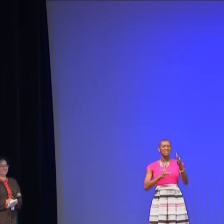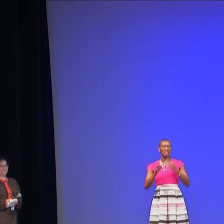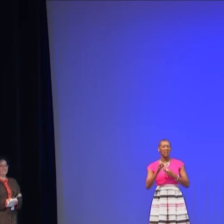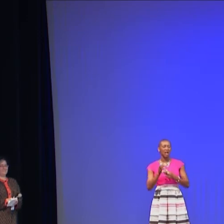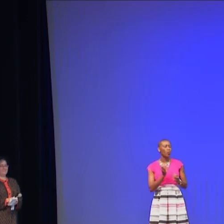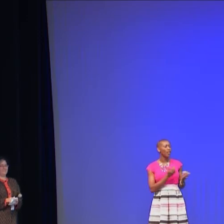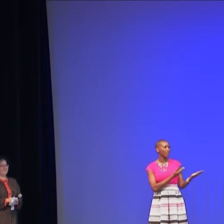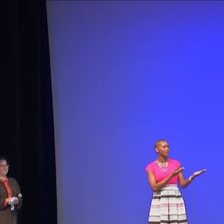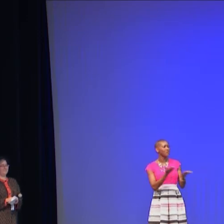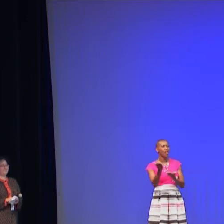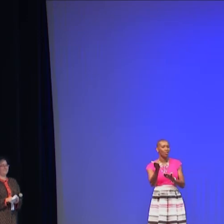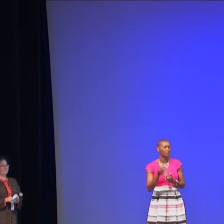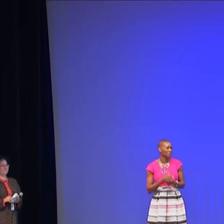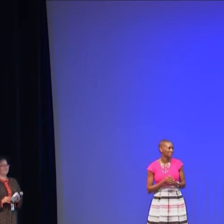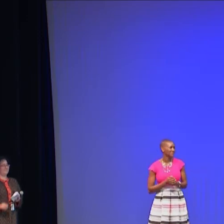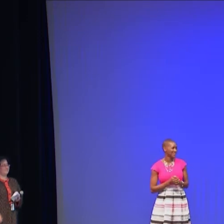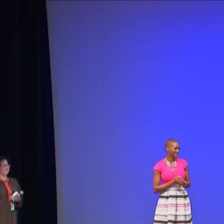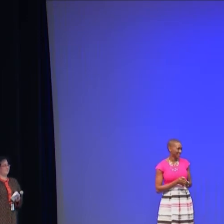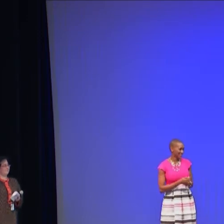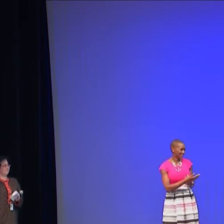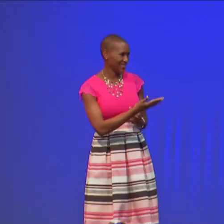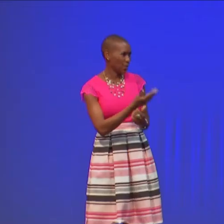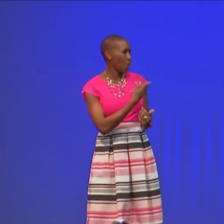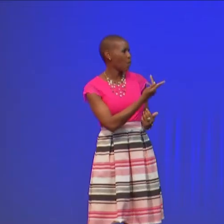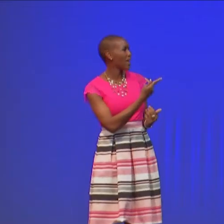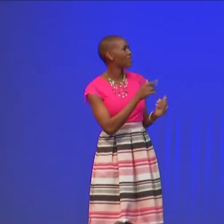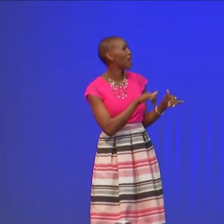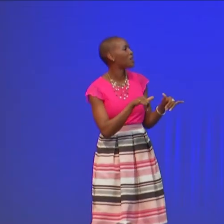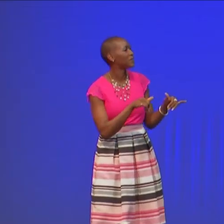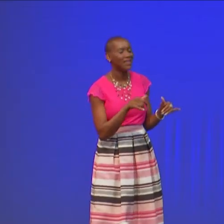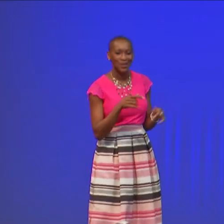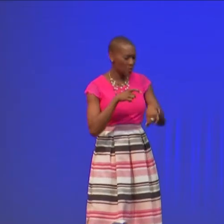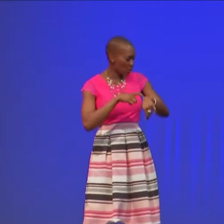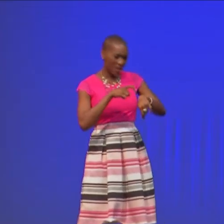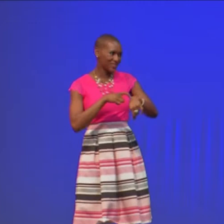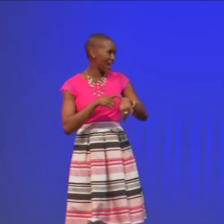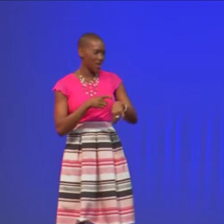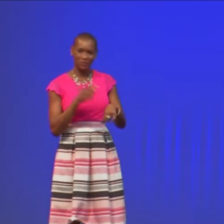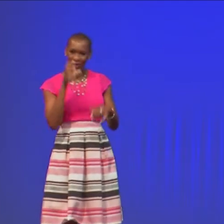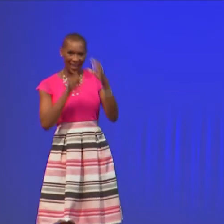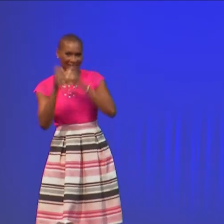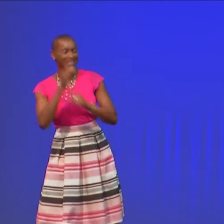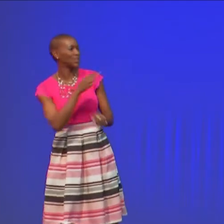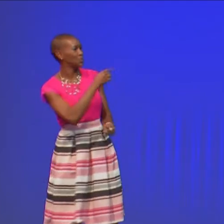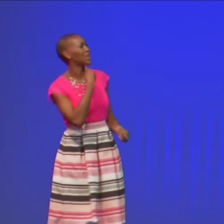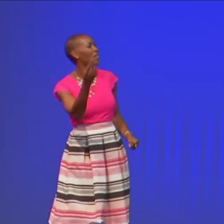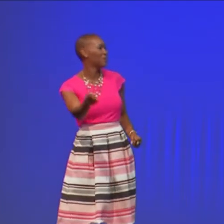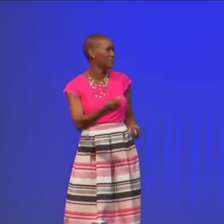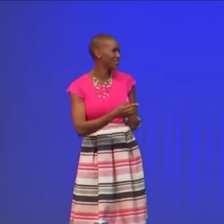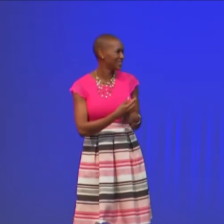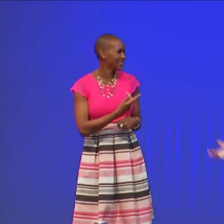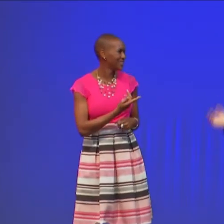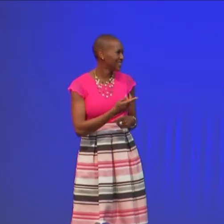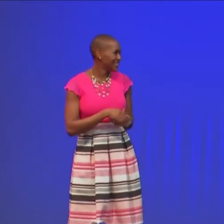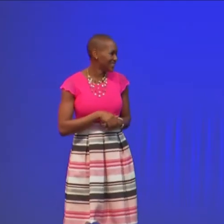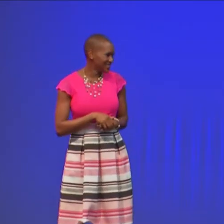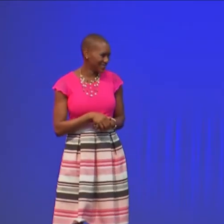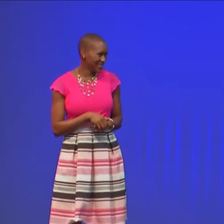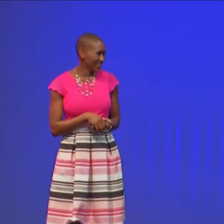I'd like to ask you all, we were going to ask you what we have in common, but instead, due to time, we're going to tell them. Go ahead. Tell